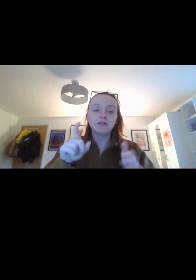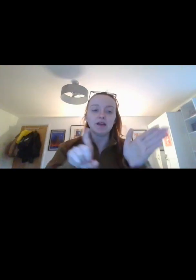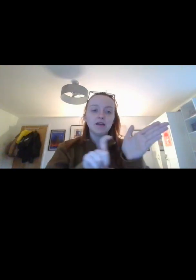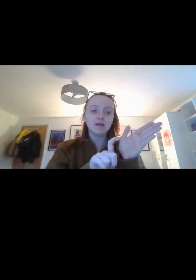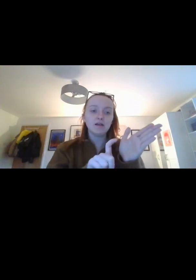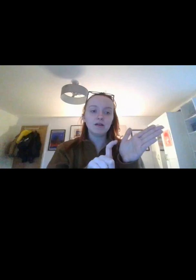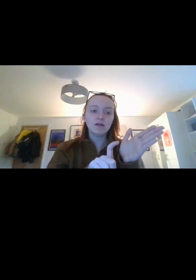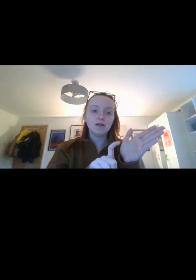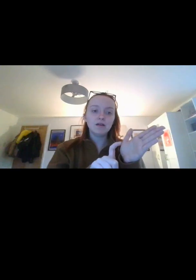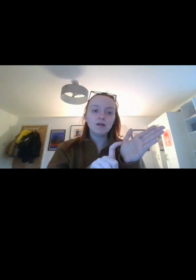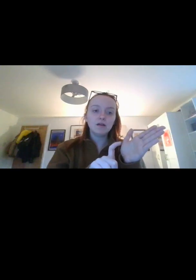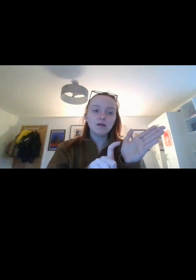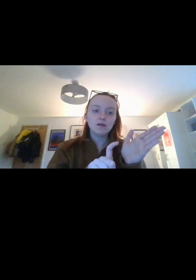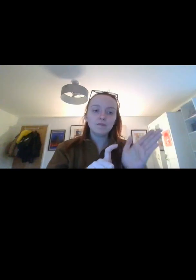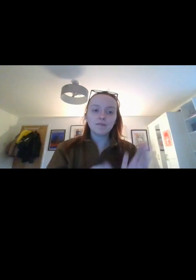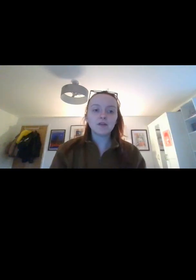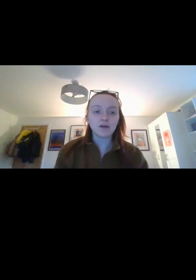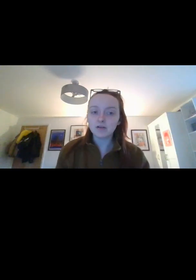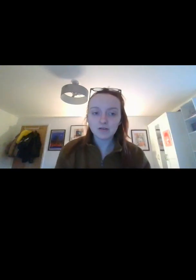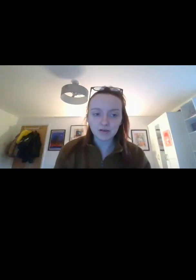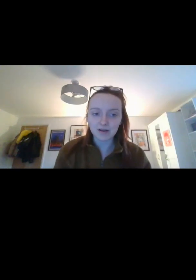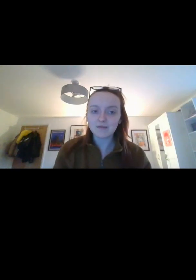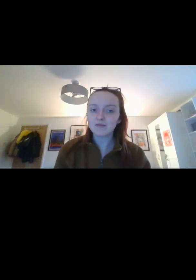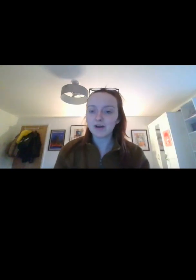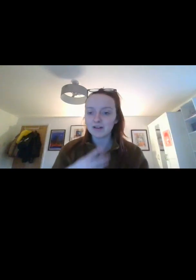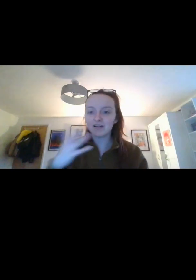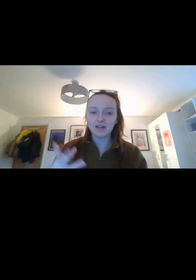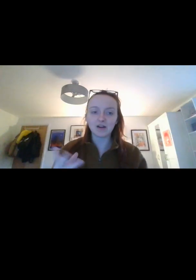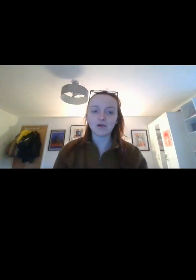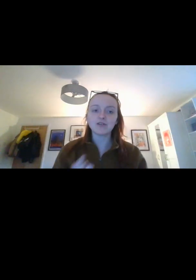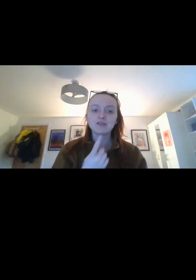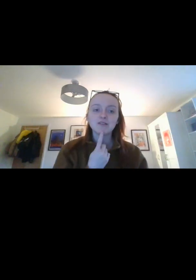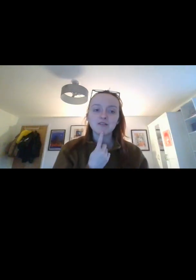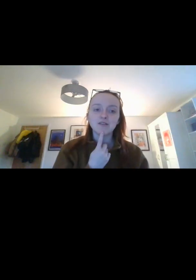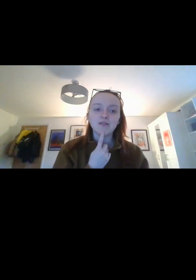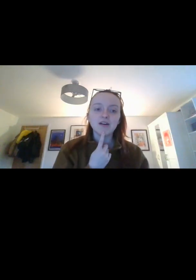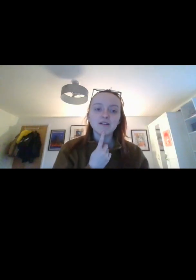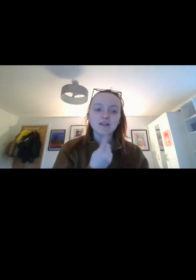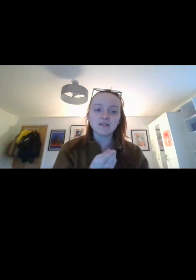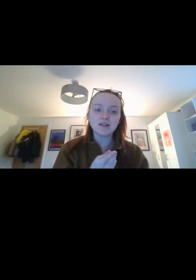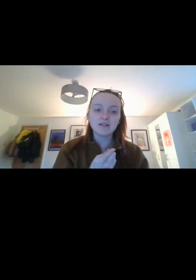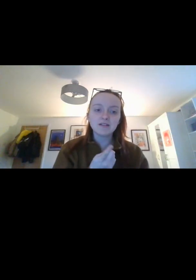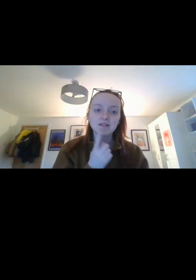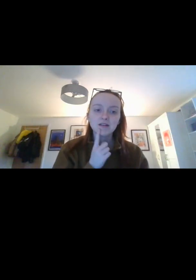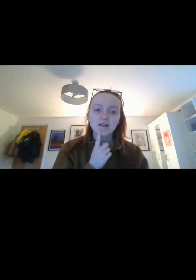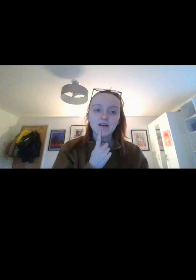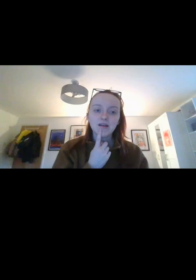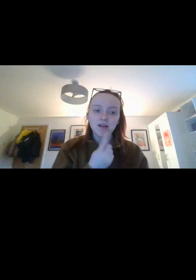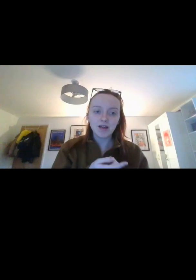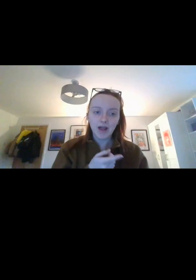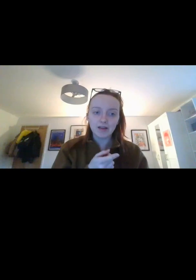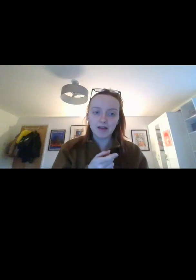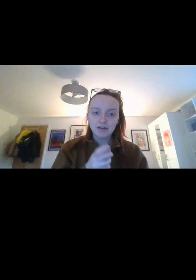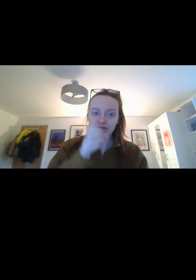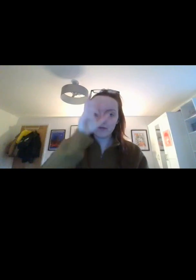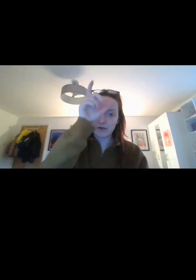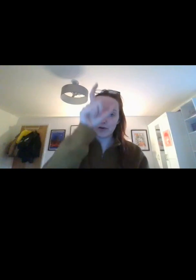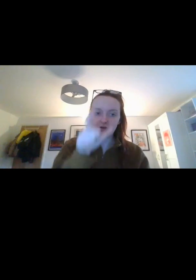RC. No, sorry, red, then cross. So red is this, and then for